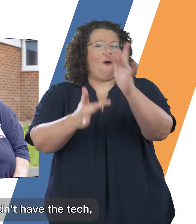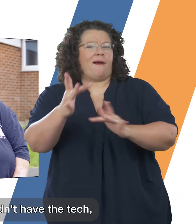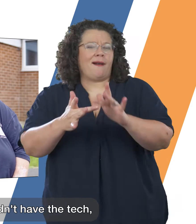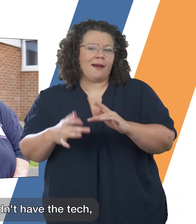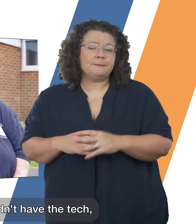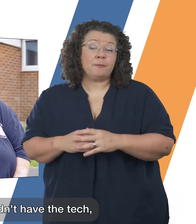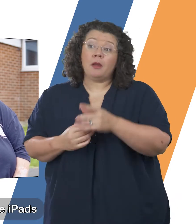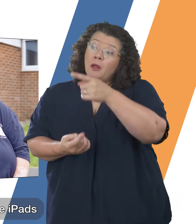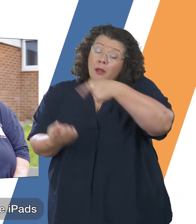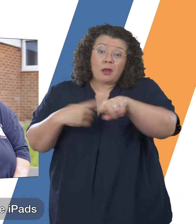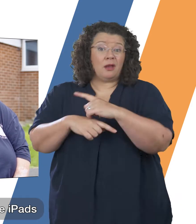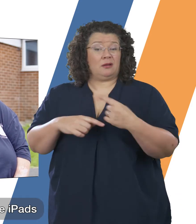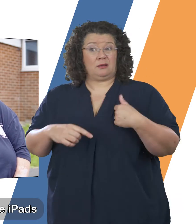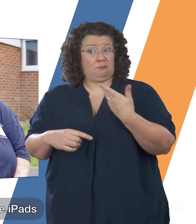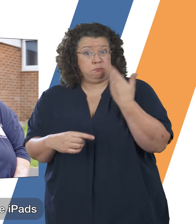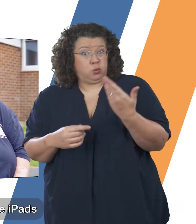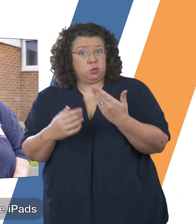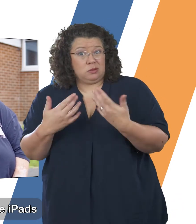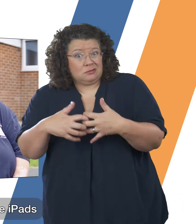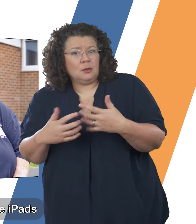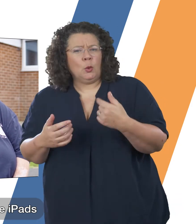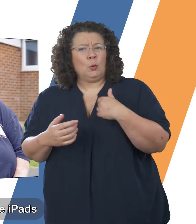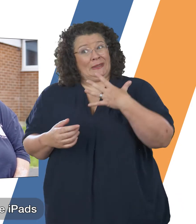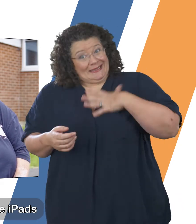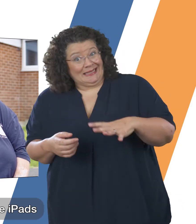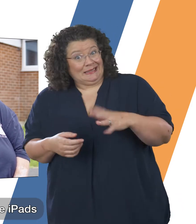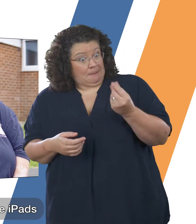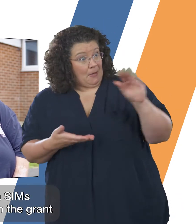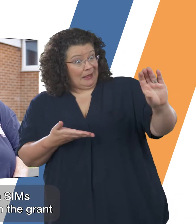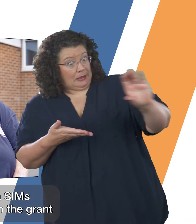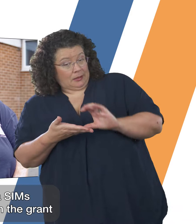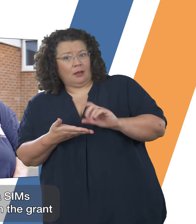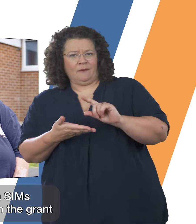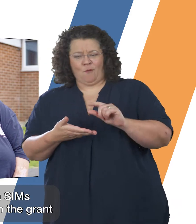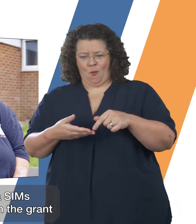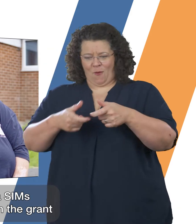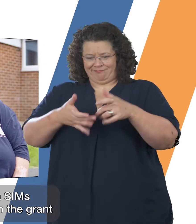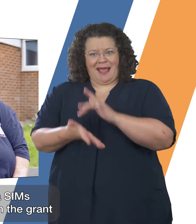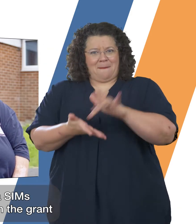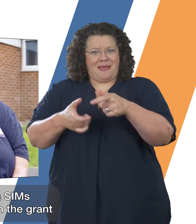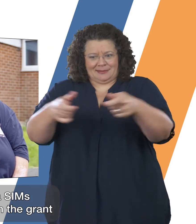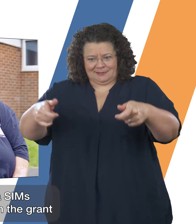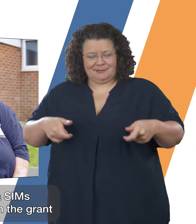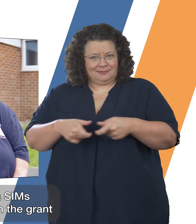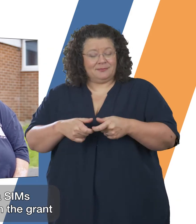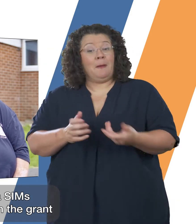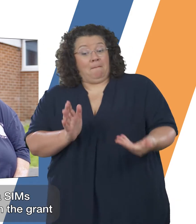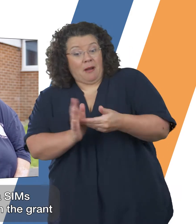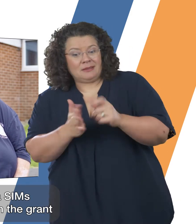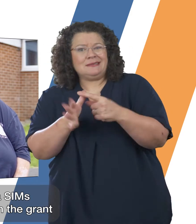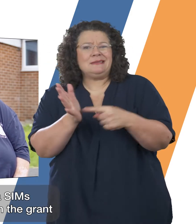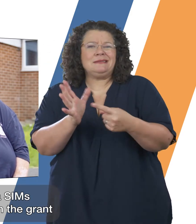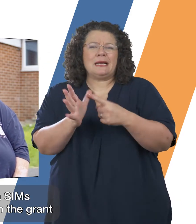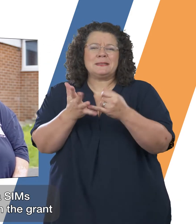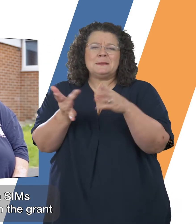tech, we needed the iPads and the data SIMs that